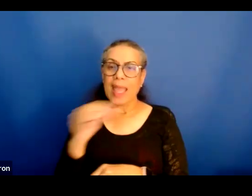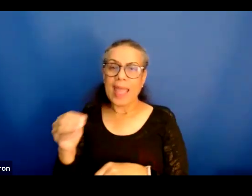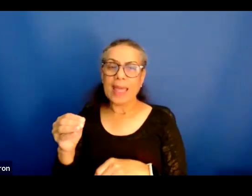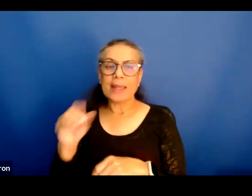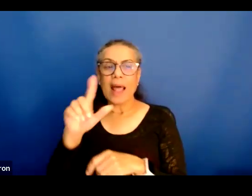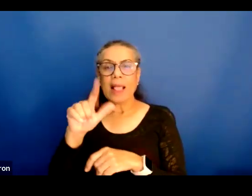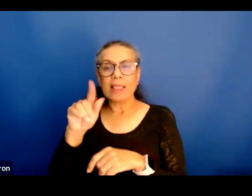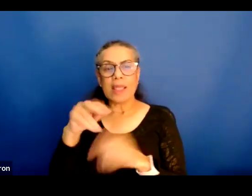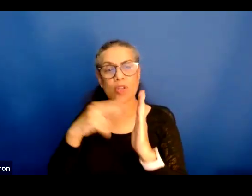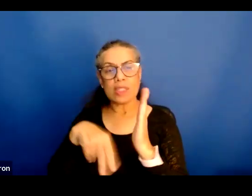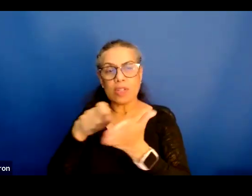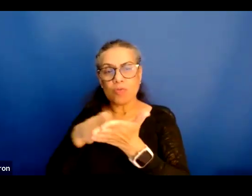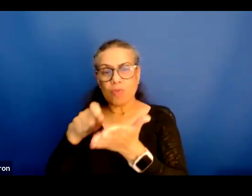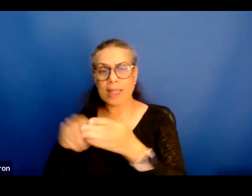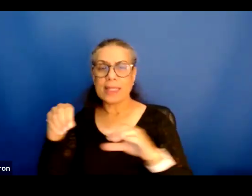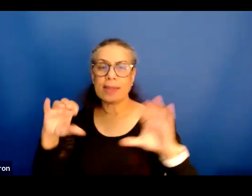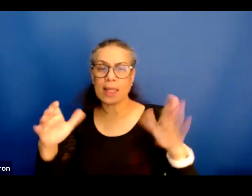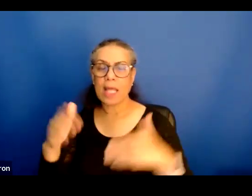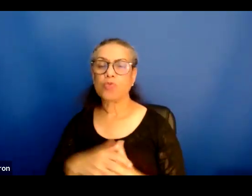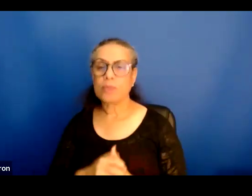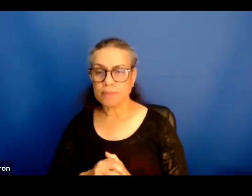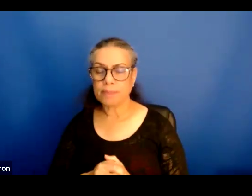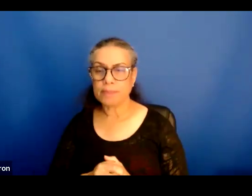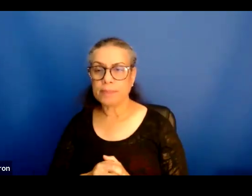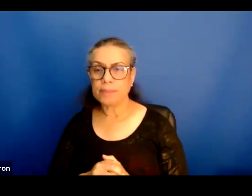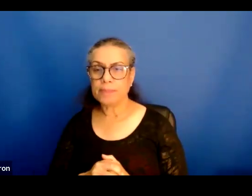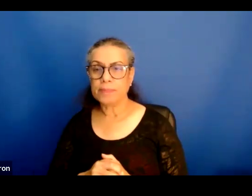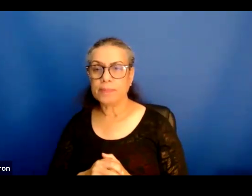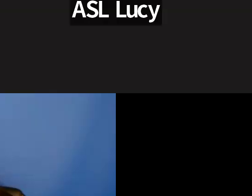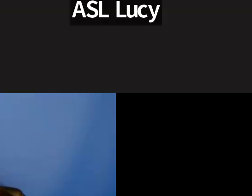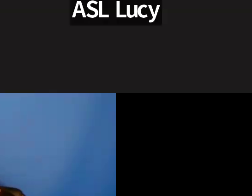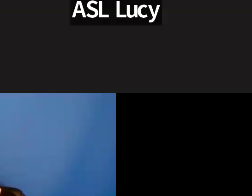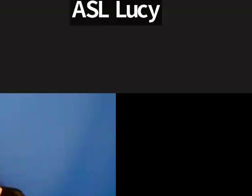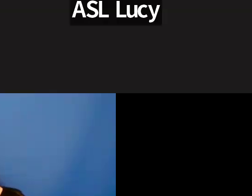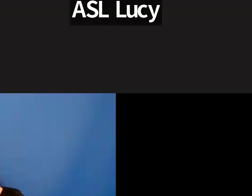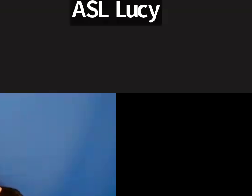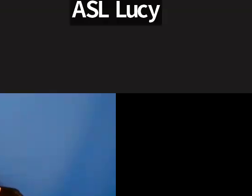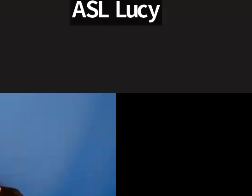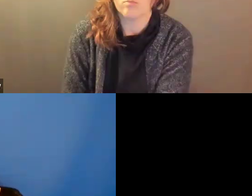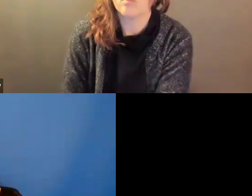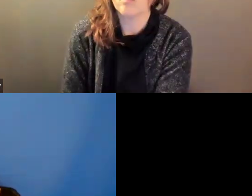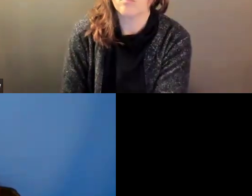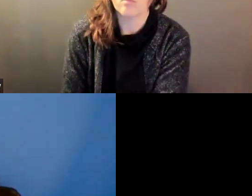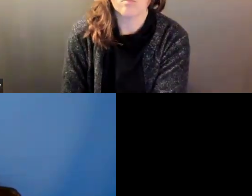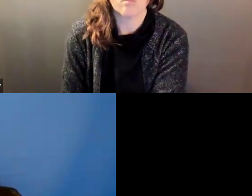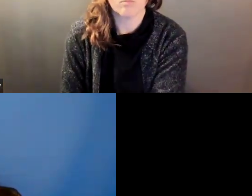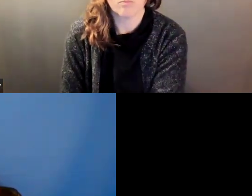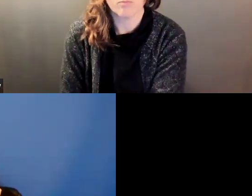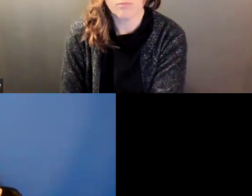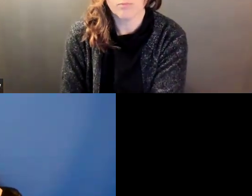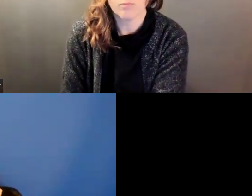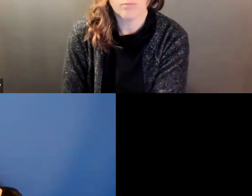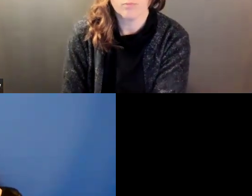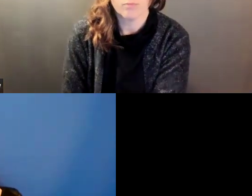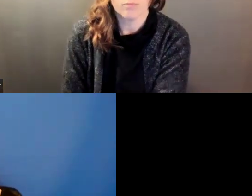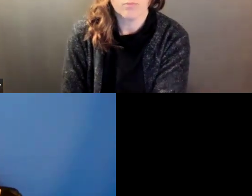classroom. Thank you. My other question is also on slide 10, regarding